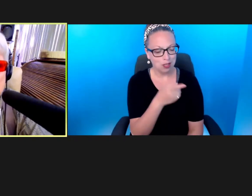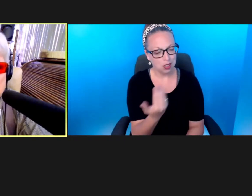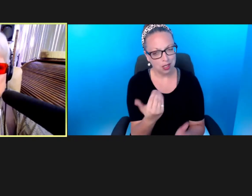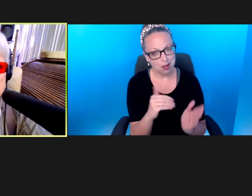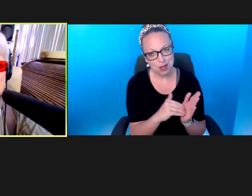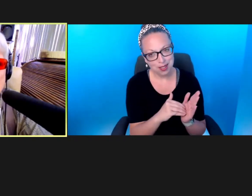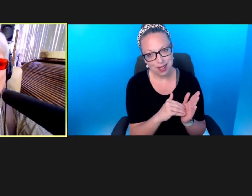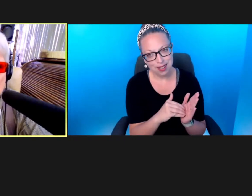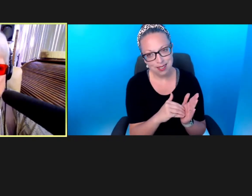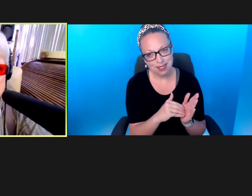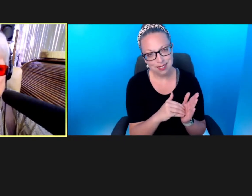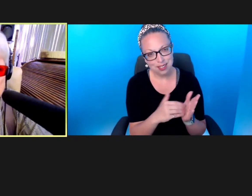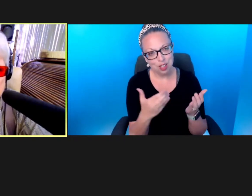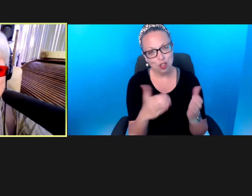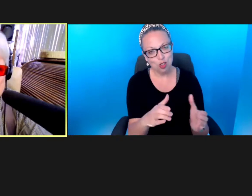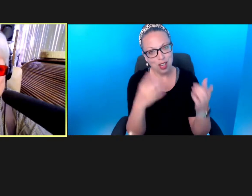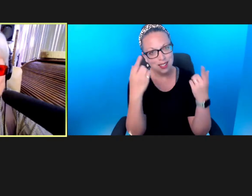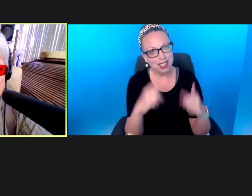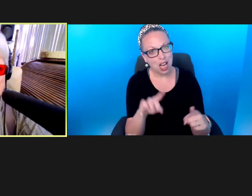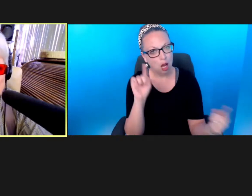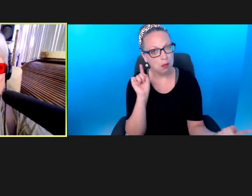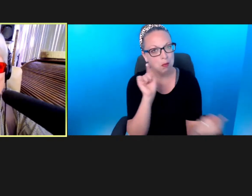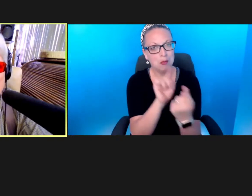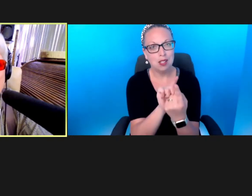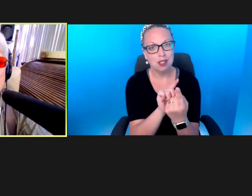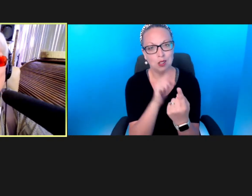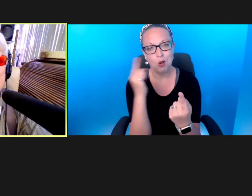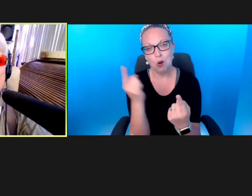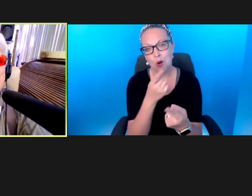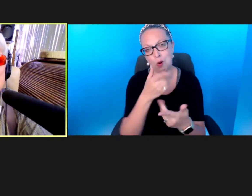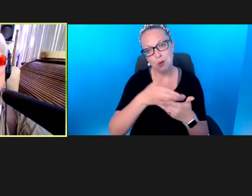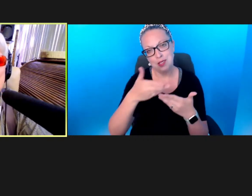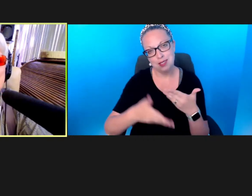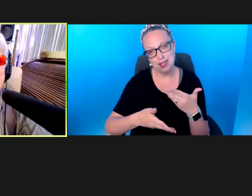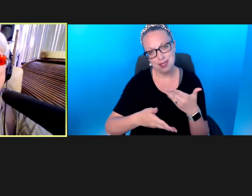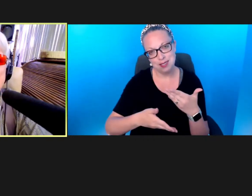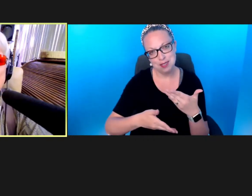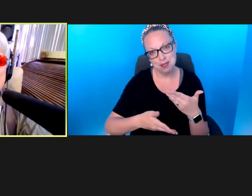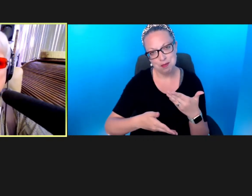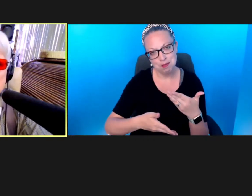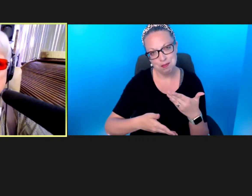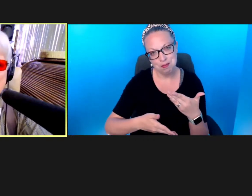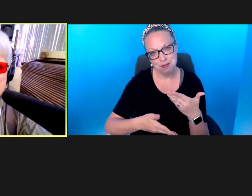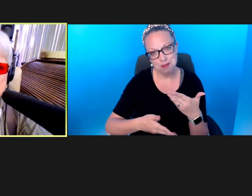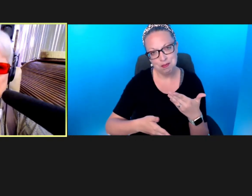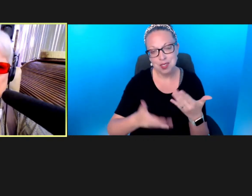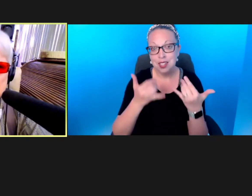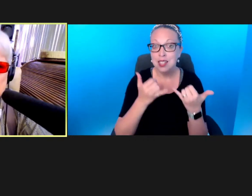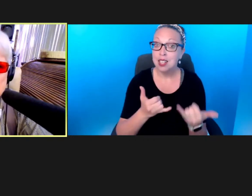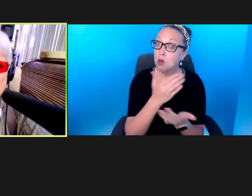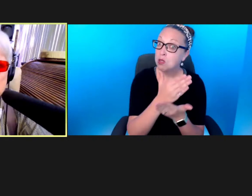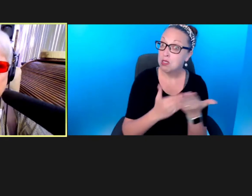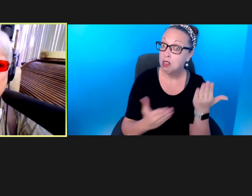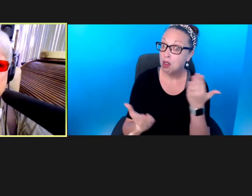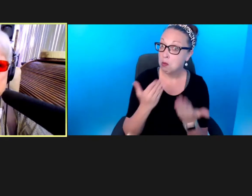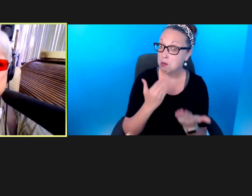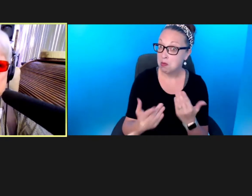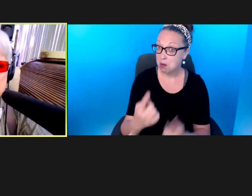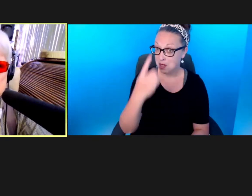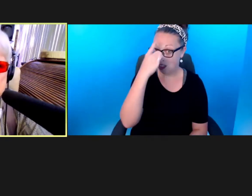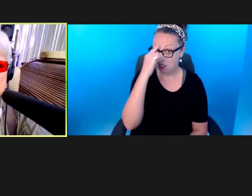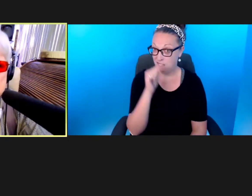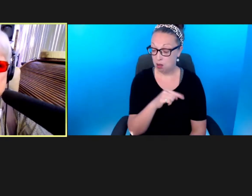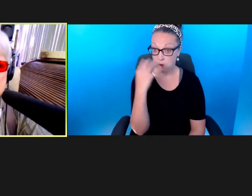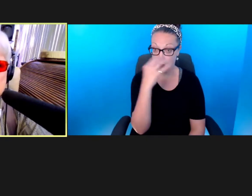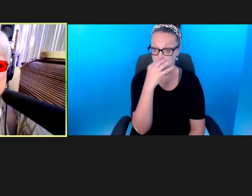Chance meetings always end. Now, some may think him crazy, that madness in